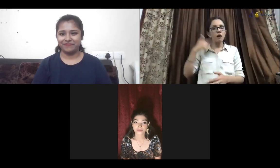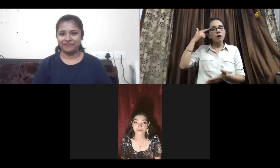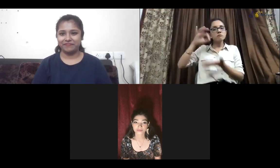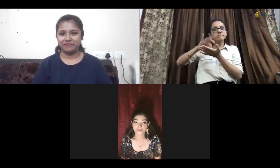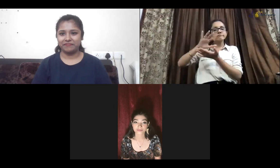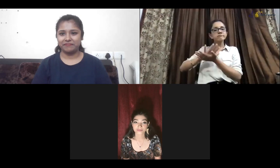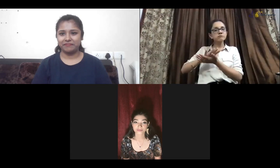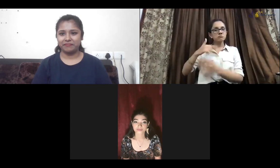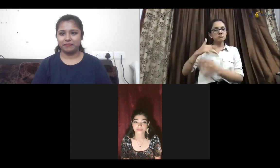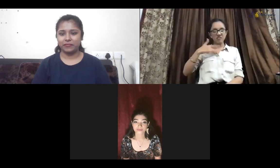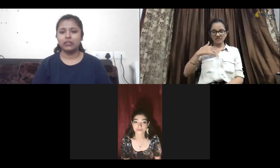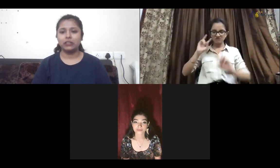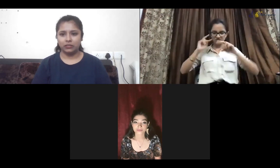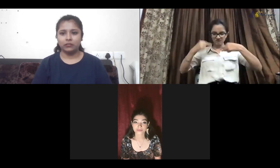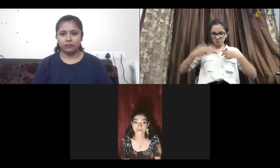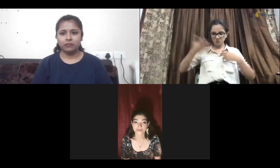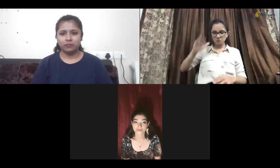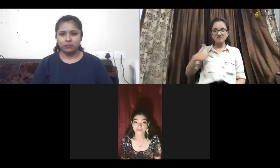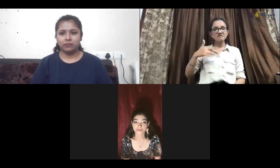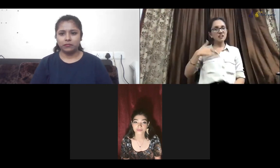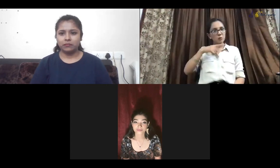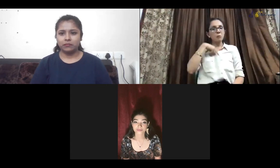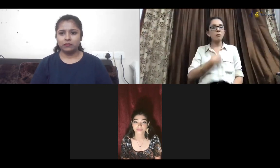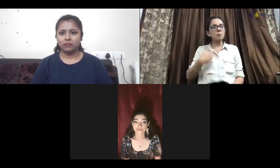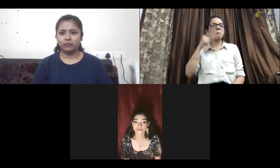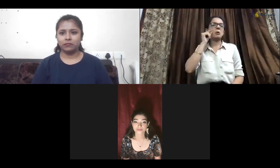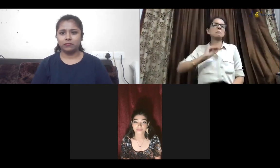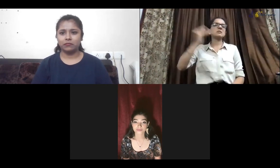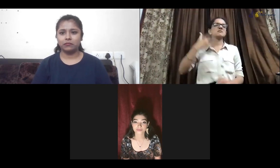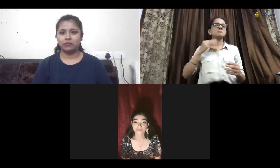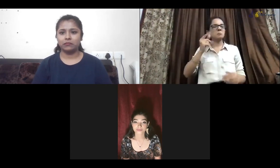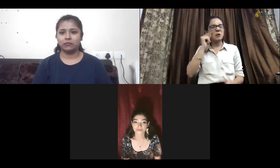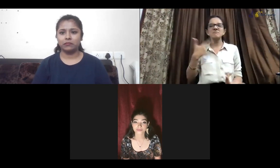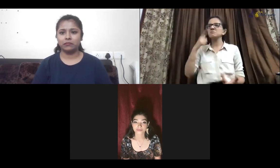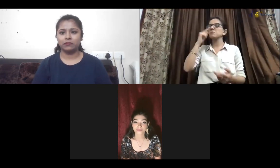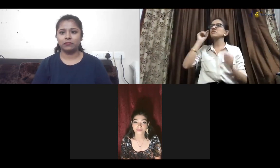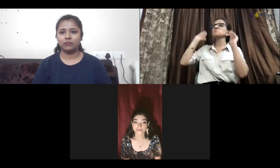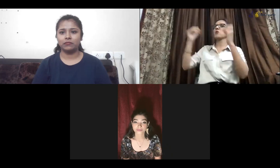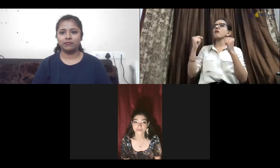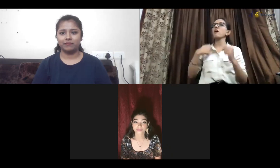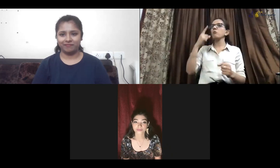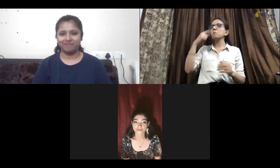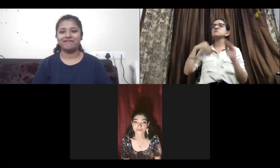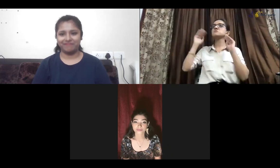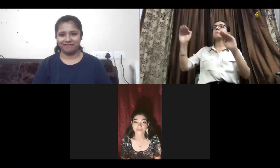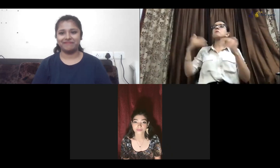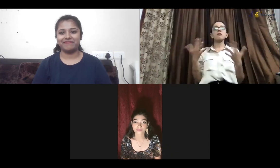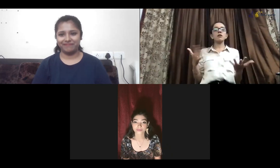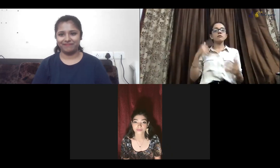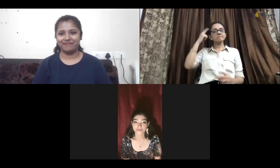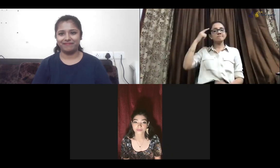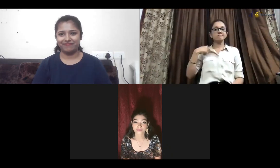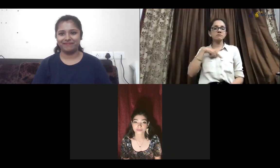so sad that your parents have only daughters. So when I was young, I was feeling that I should be a